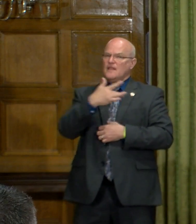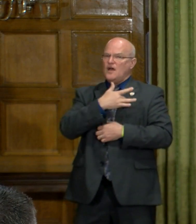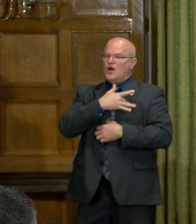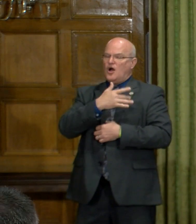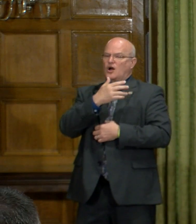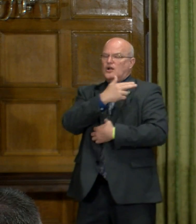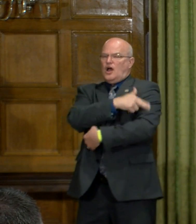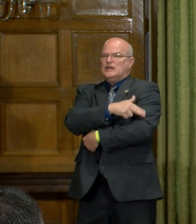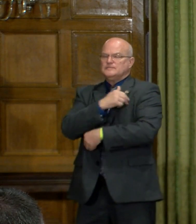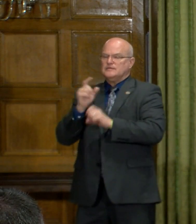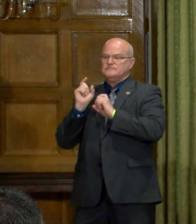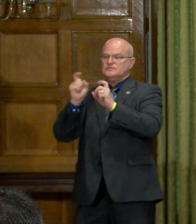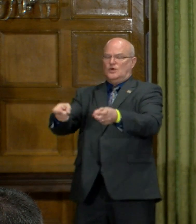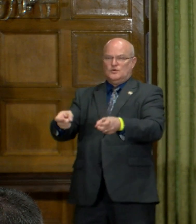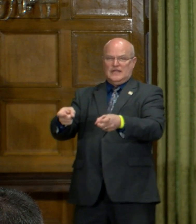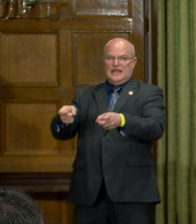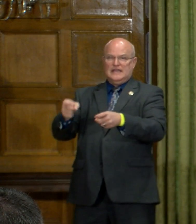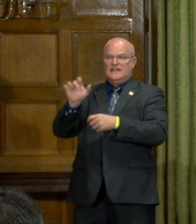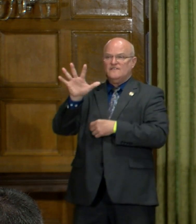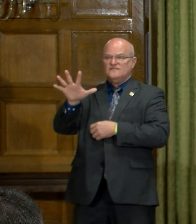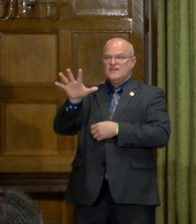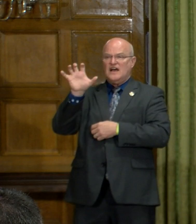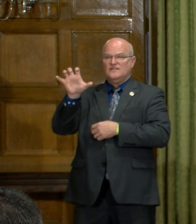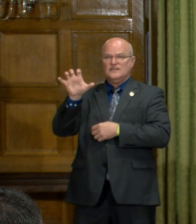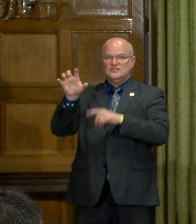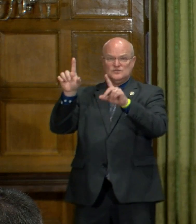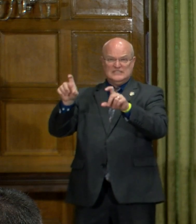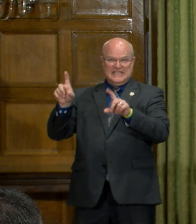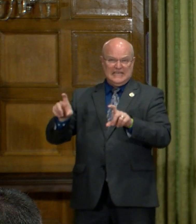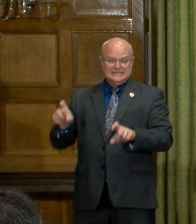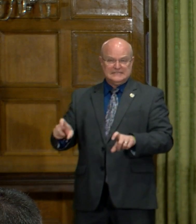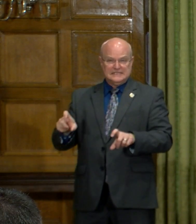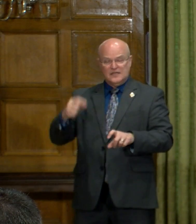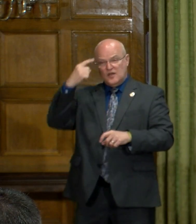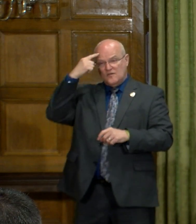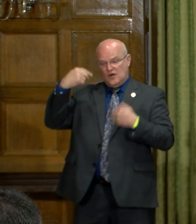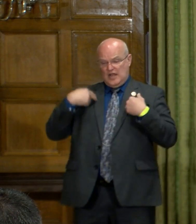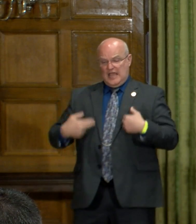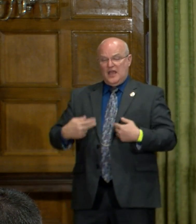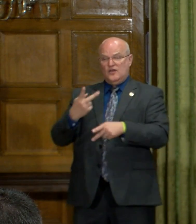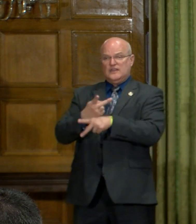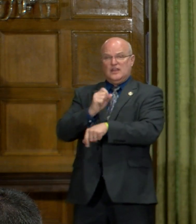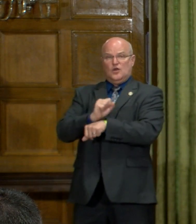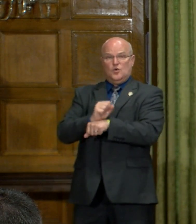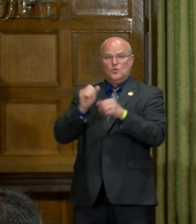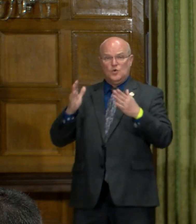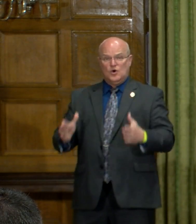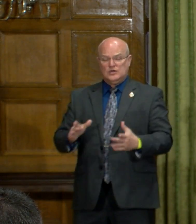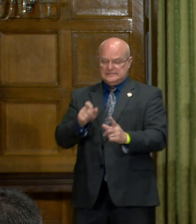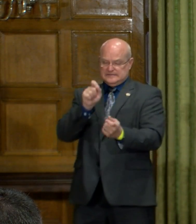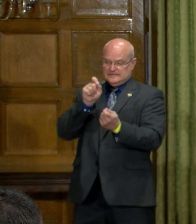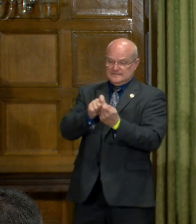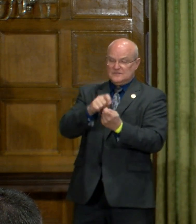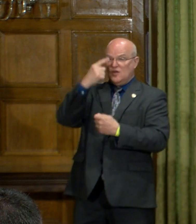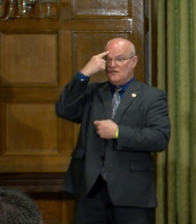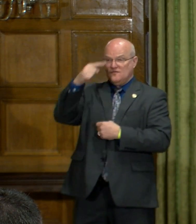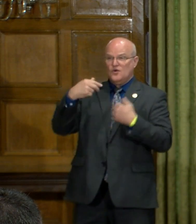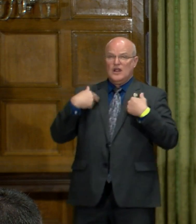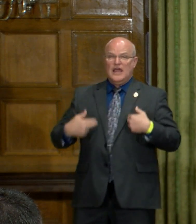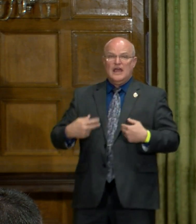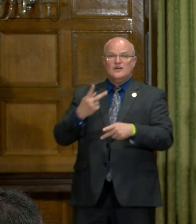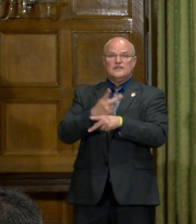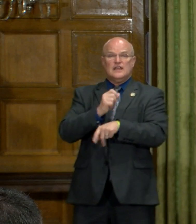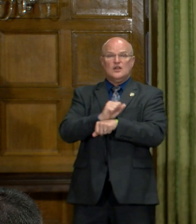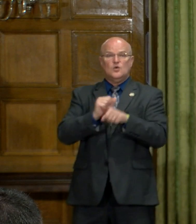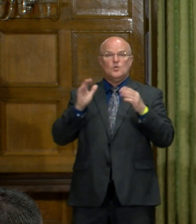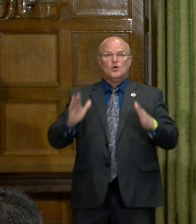is donating through Abbott Labs 500 tests for healthcare workers, specified for healthcare workers,